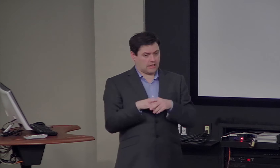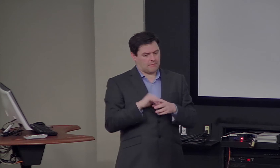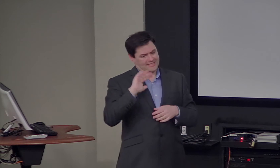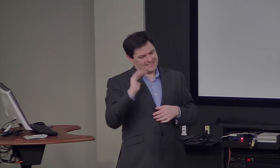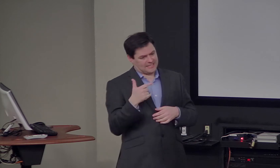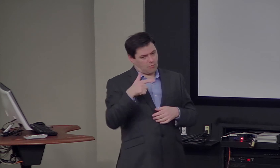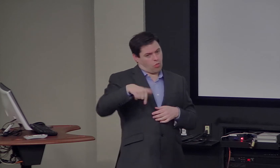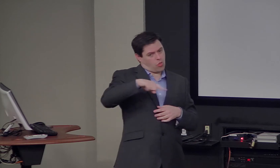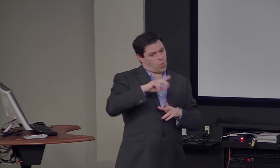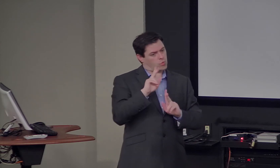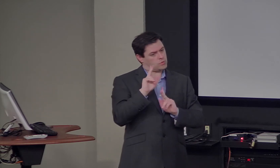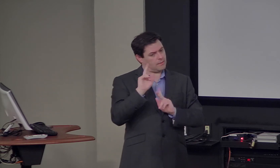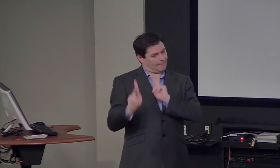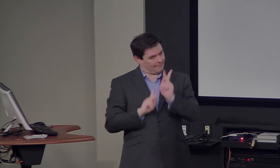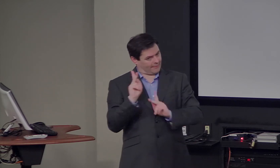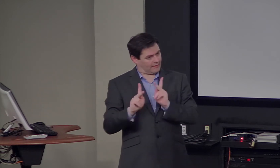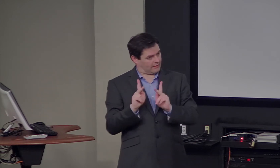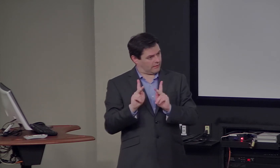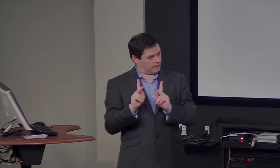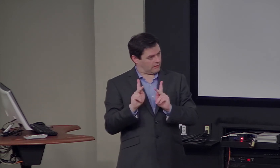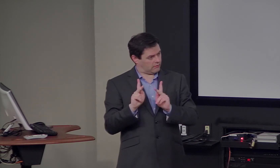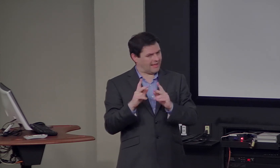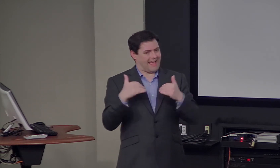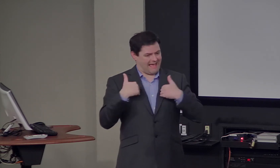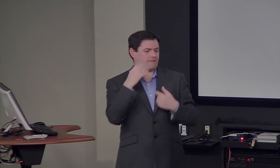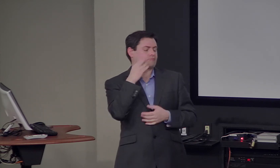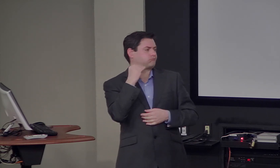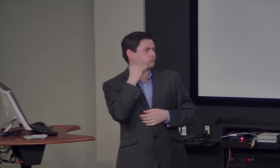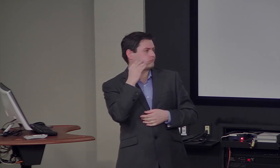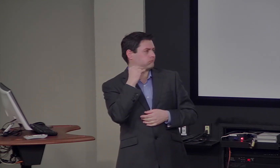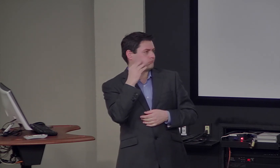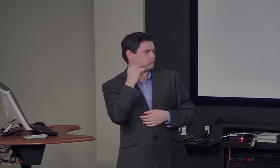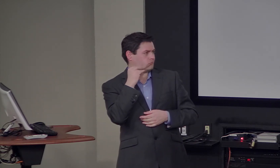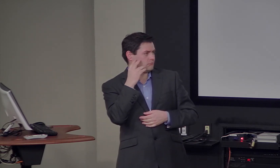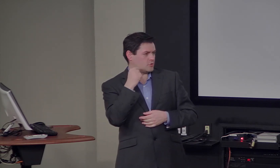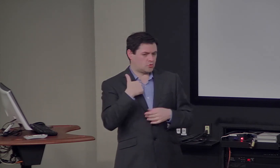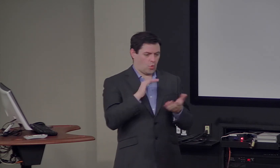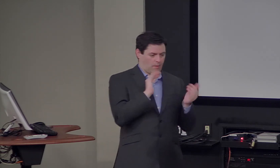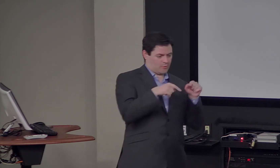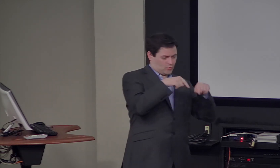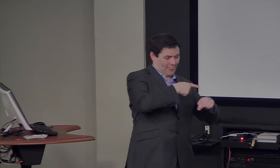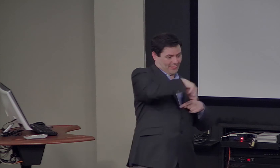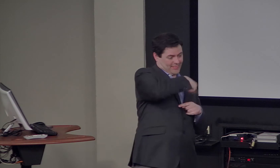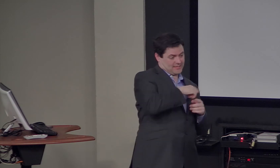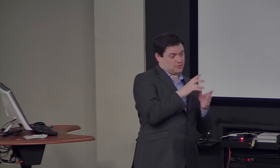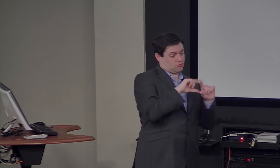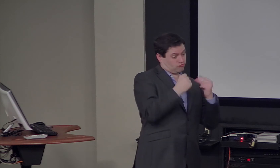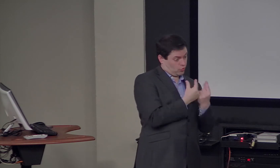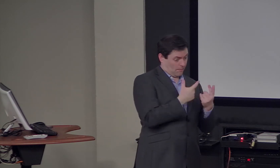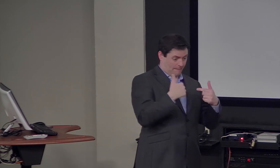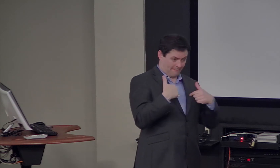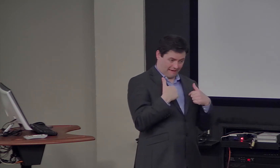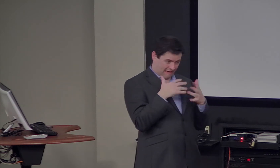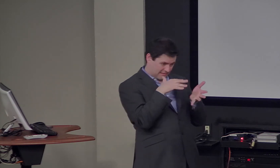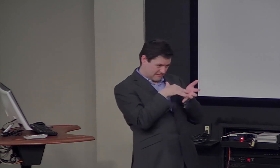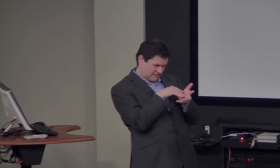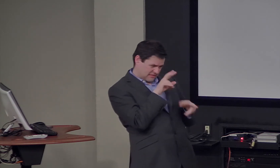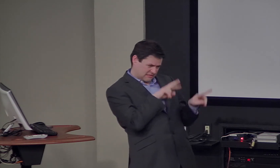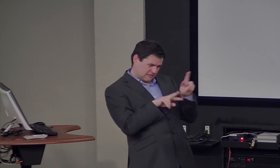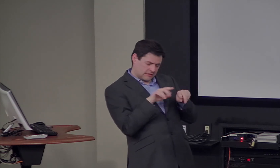obviously I have interest in studying each of these areas, but I do believe that individuals who have experience would rate it differently